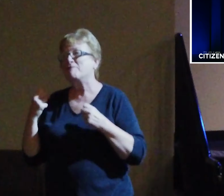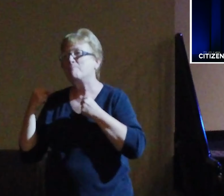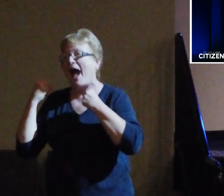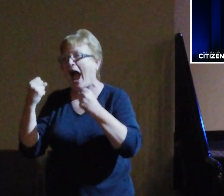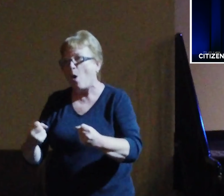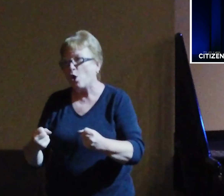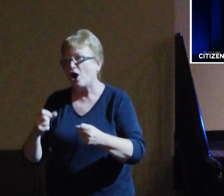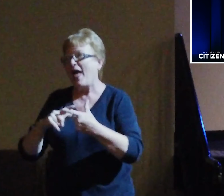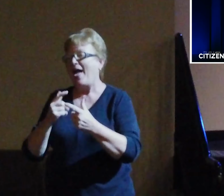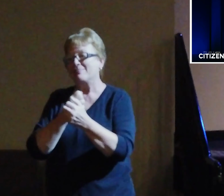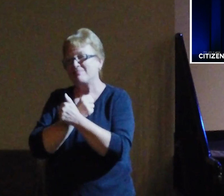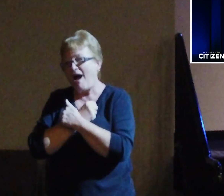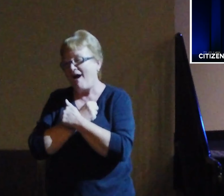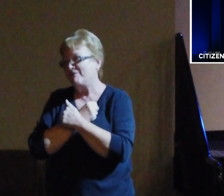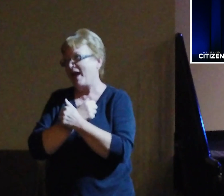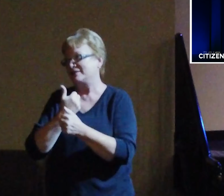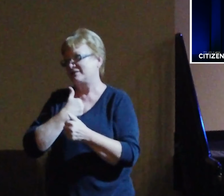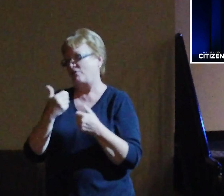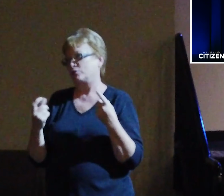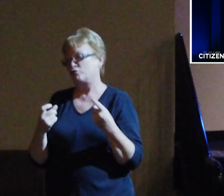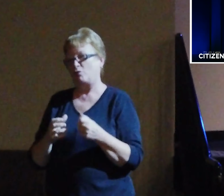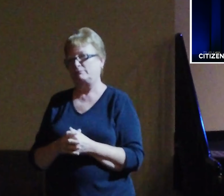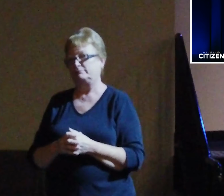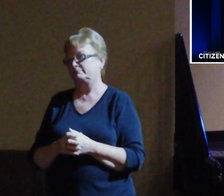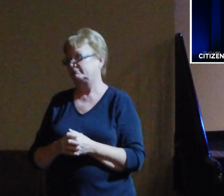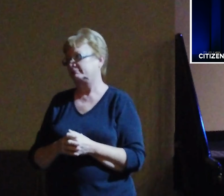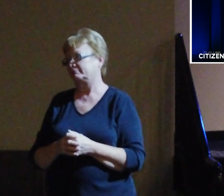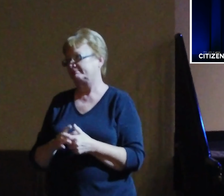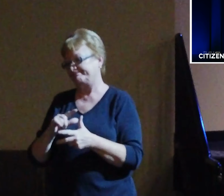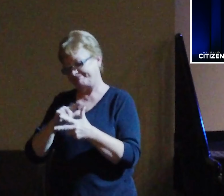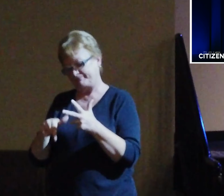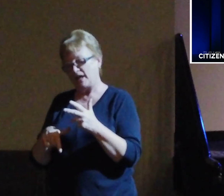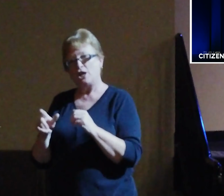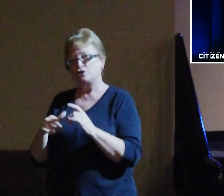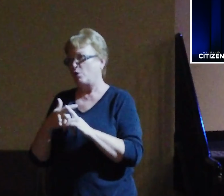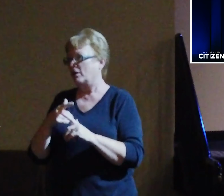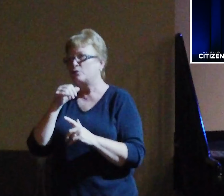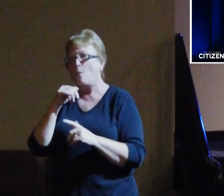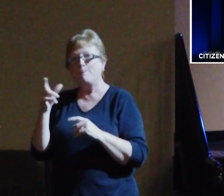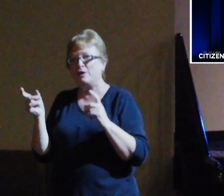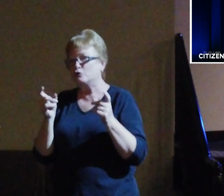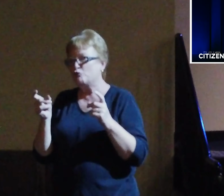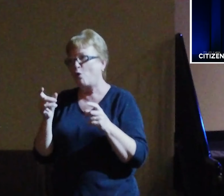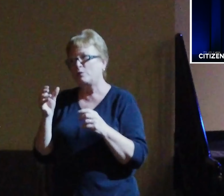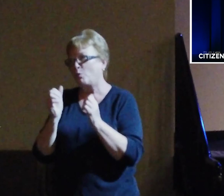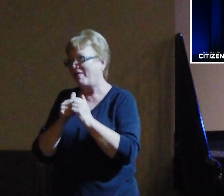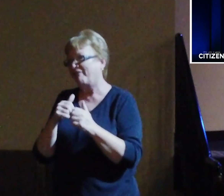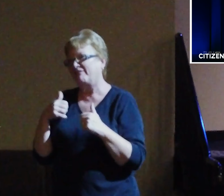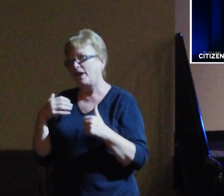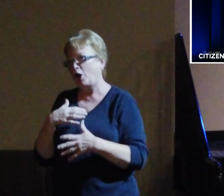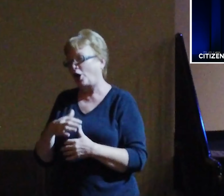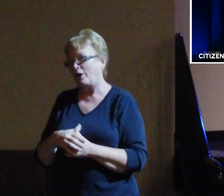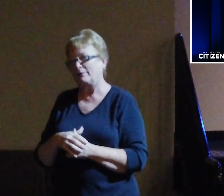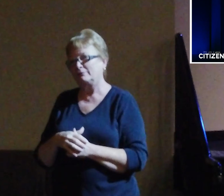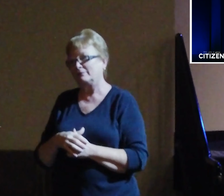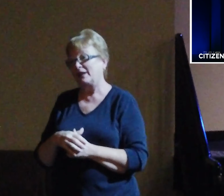and love and self-control. So you're not to be ruled by fear. If you are,